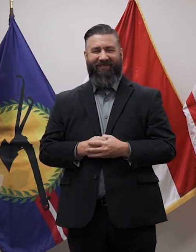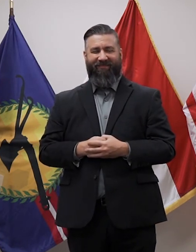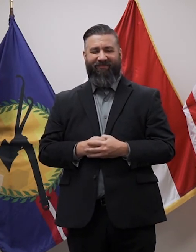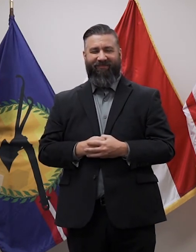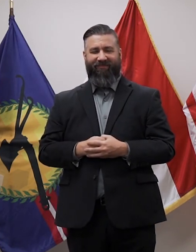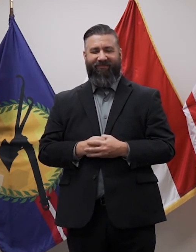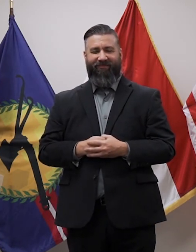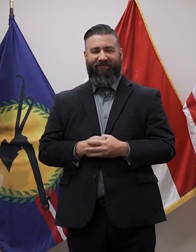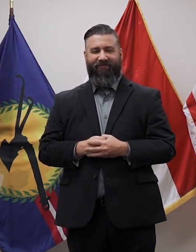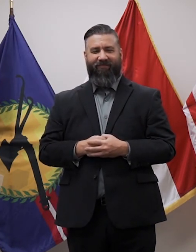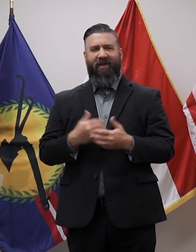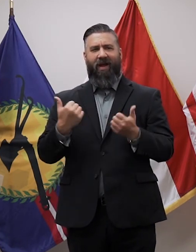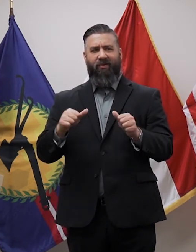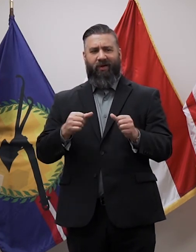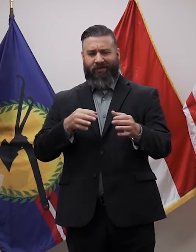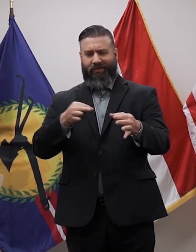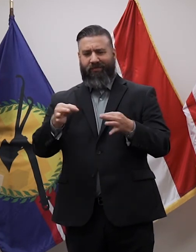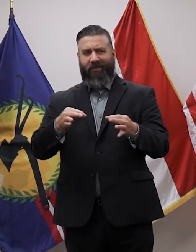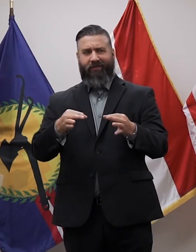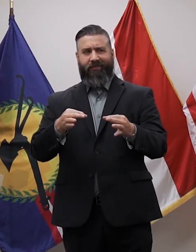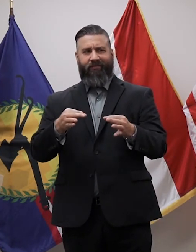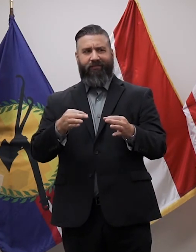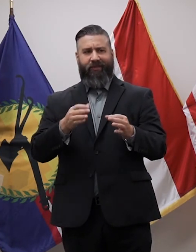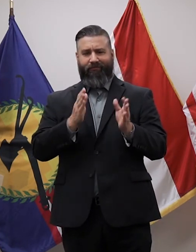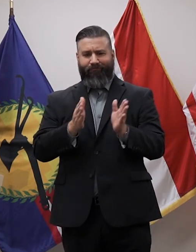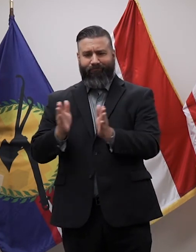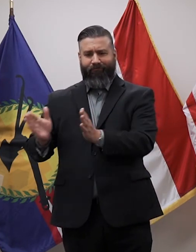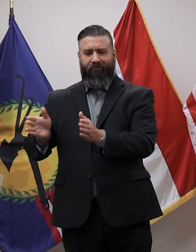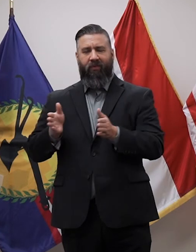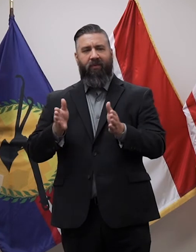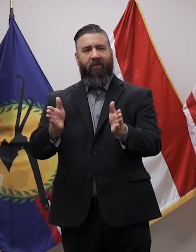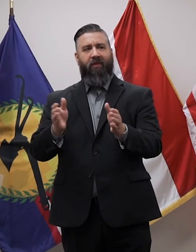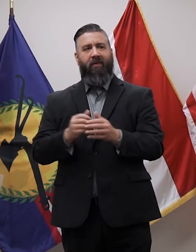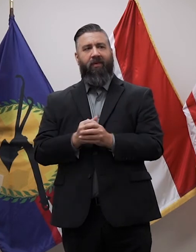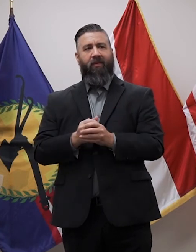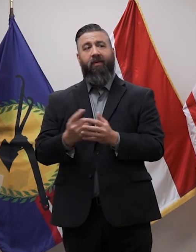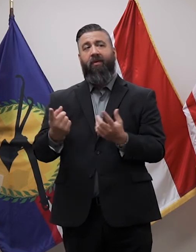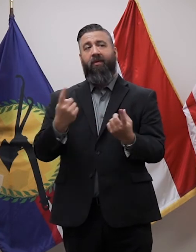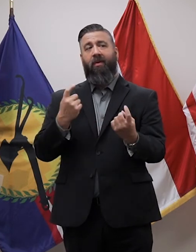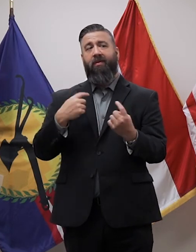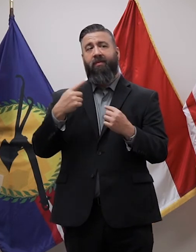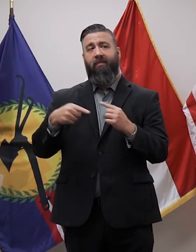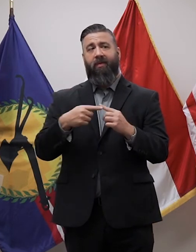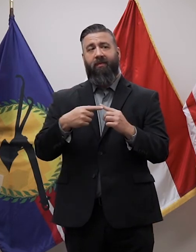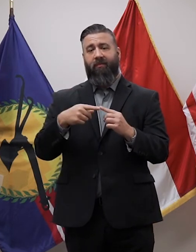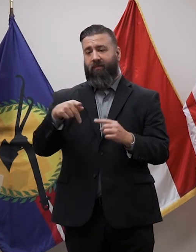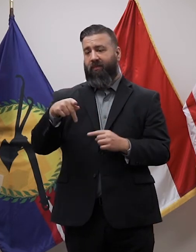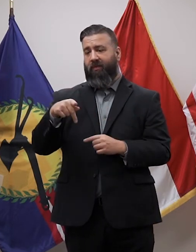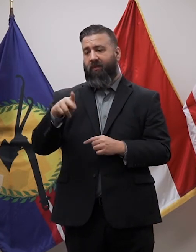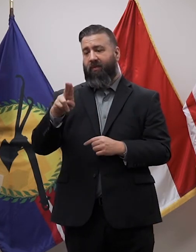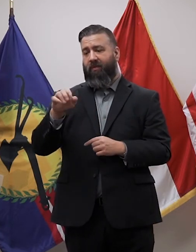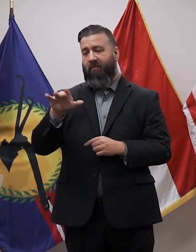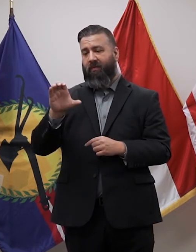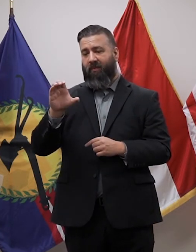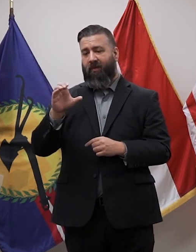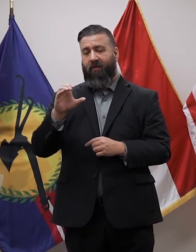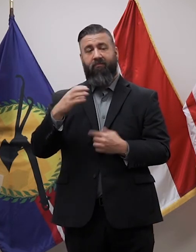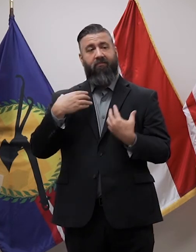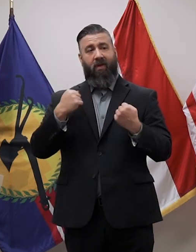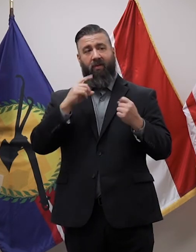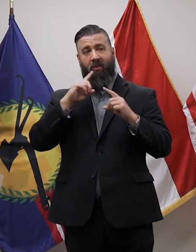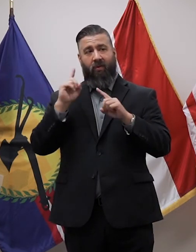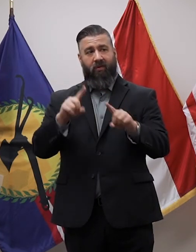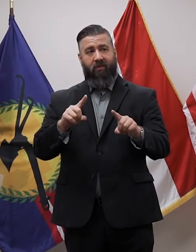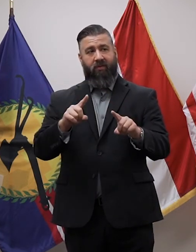So I'll try and march through it in a structured way. Sure. So the question is about public health orders, given